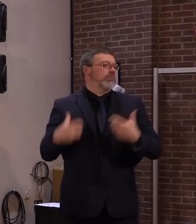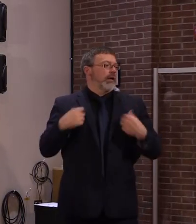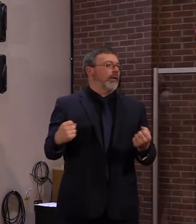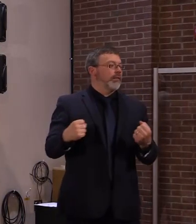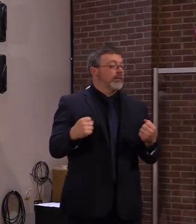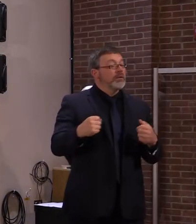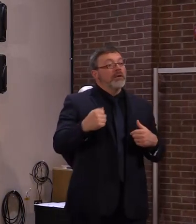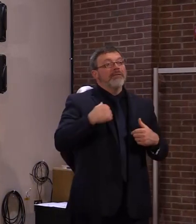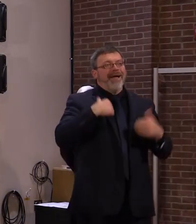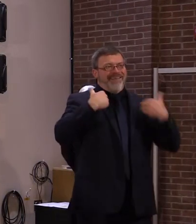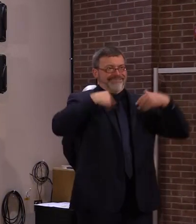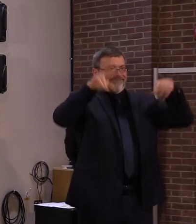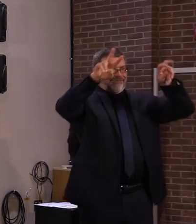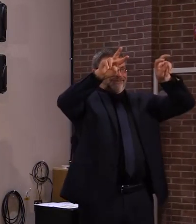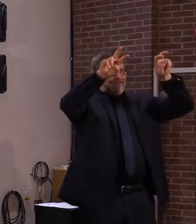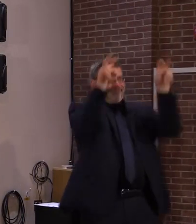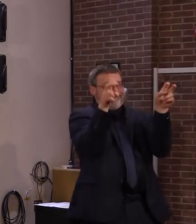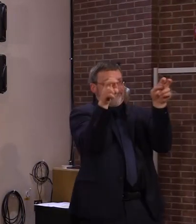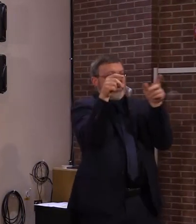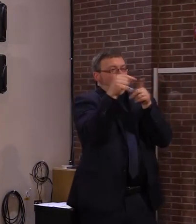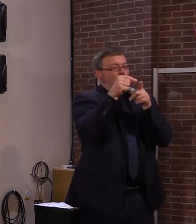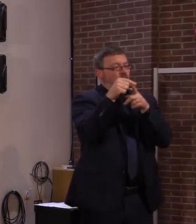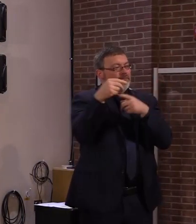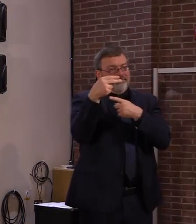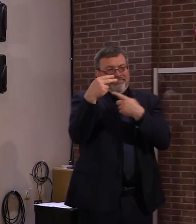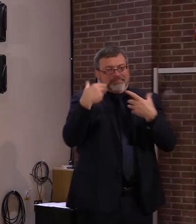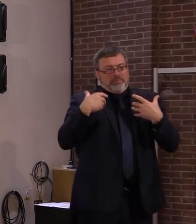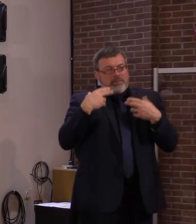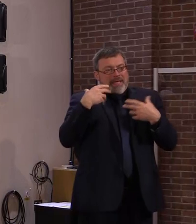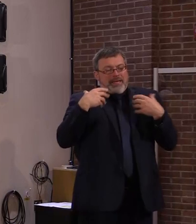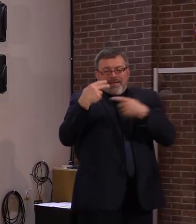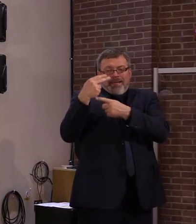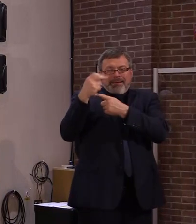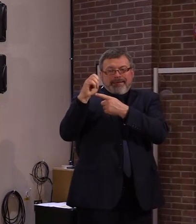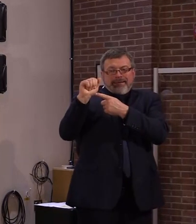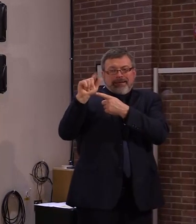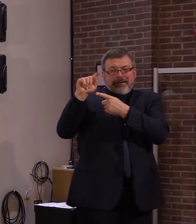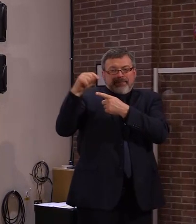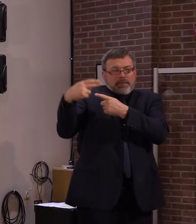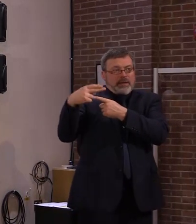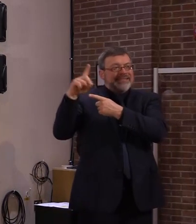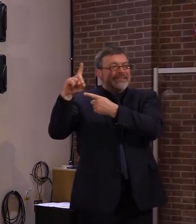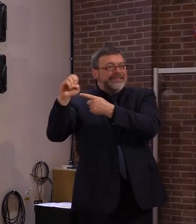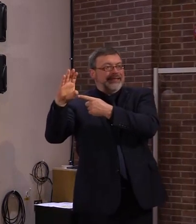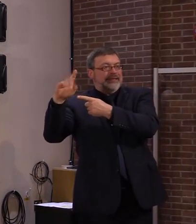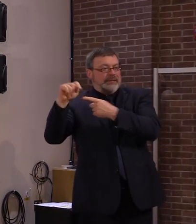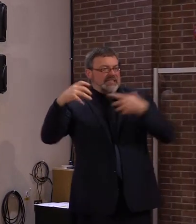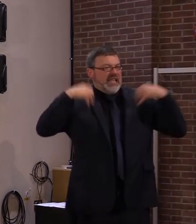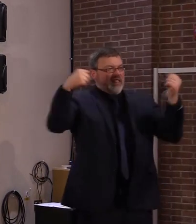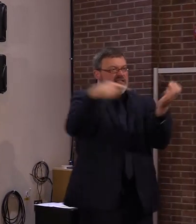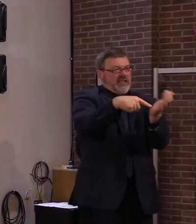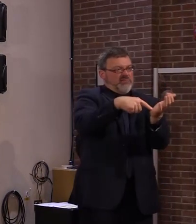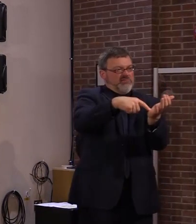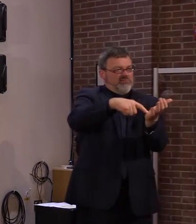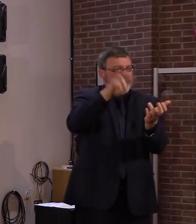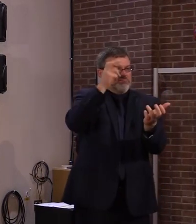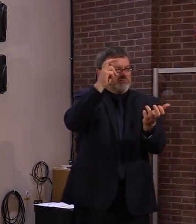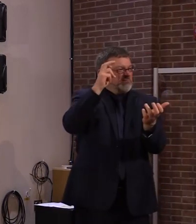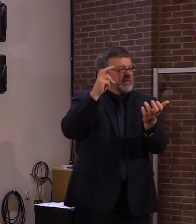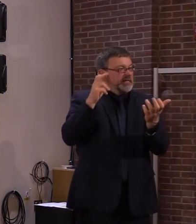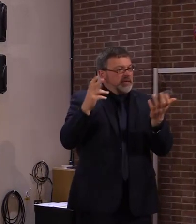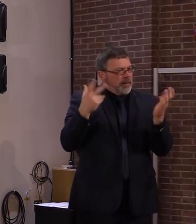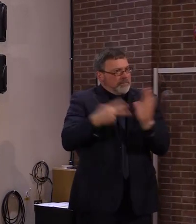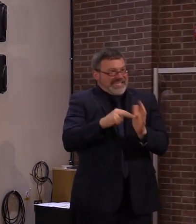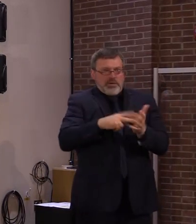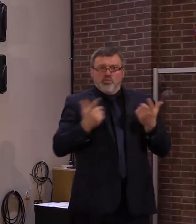debt, the accumulated impact of changes in health behaviors that will have long-term negative impacts